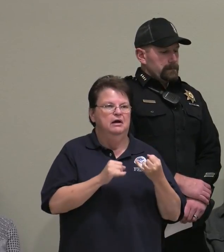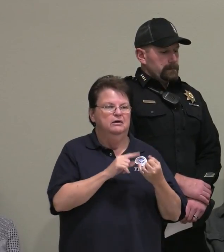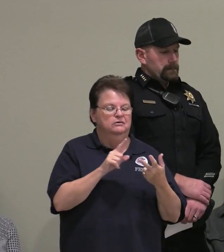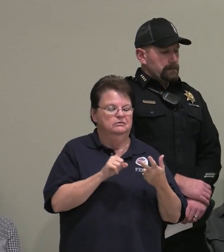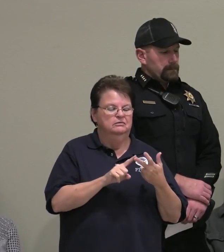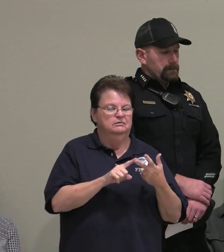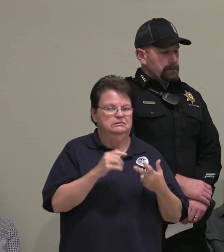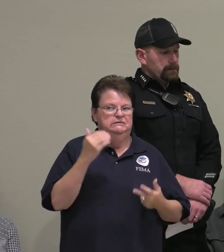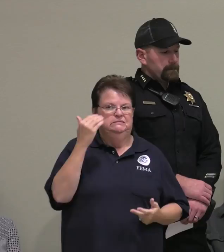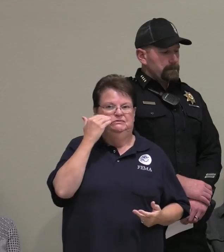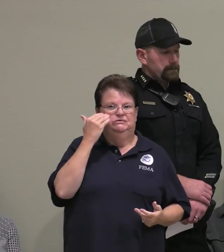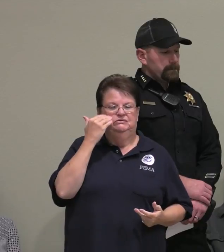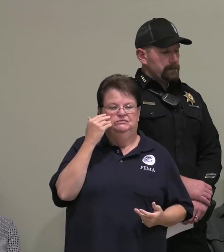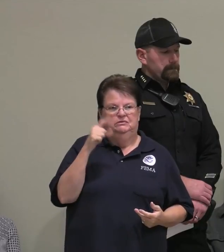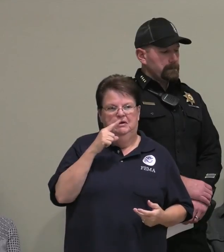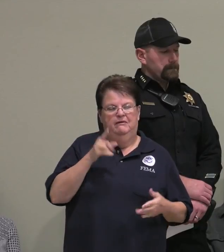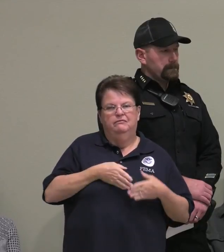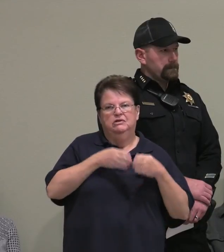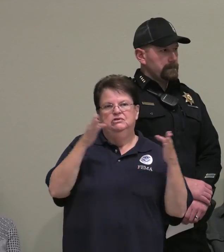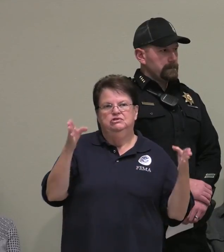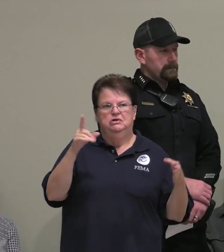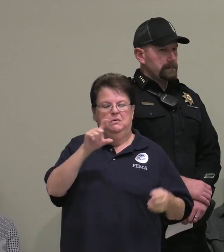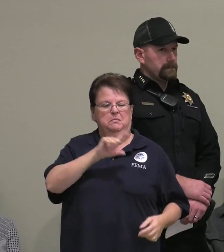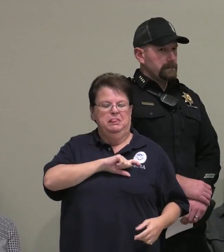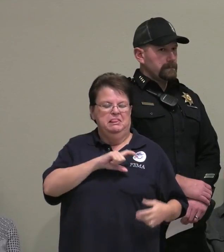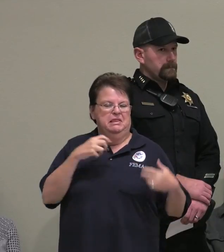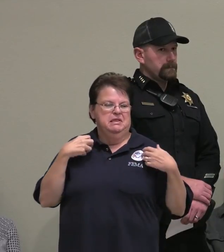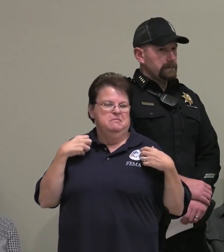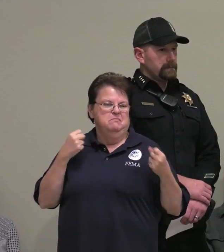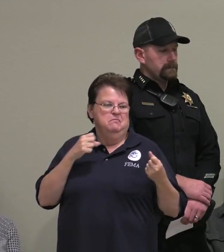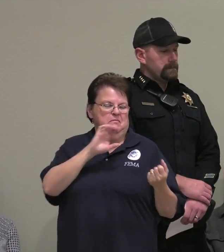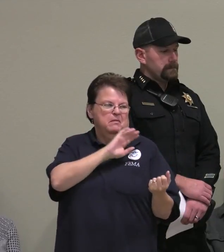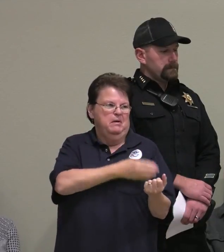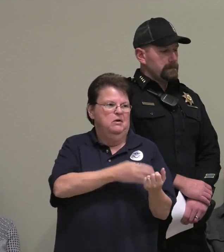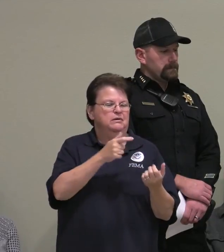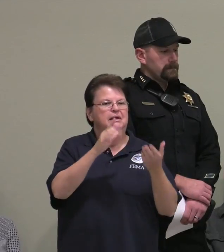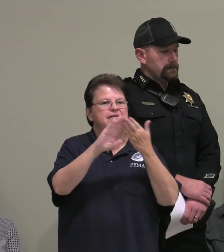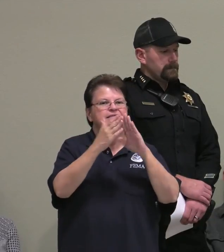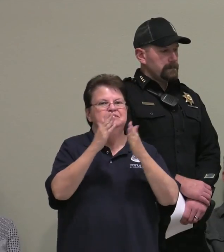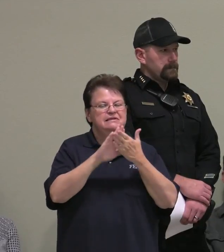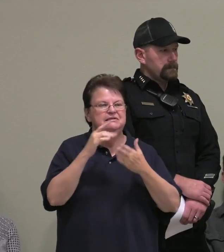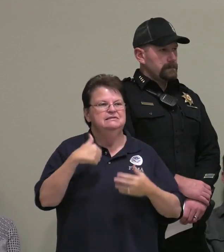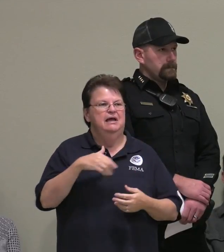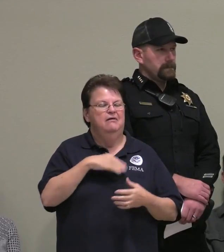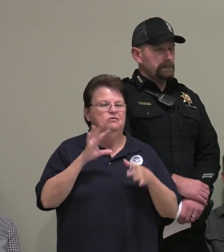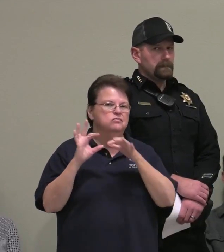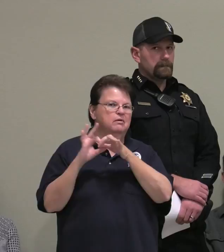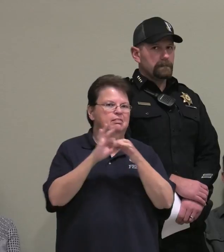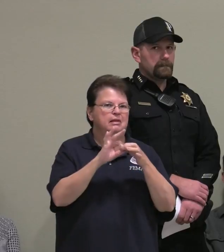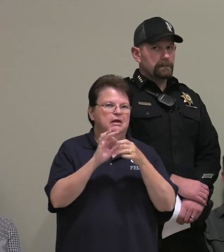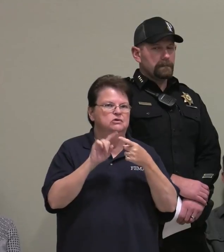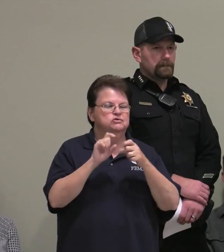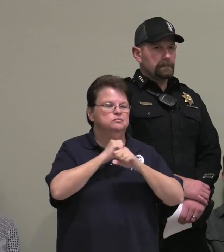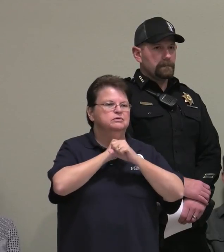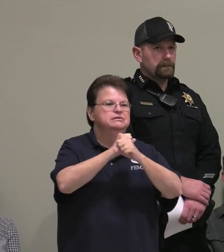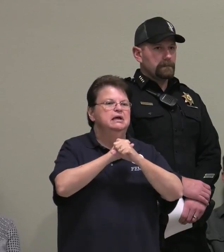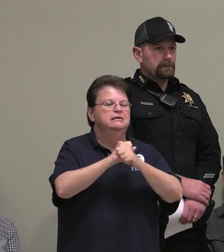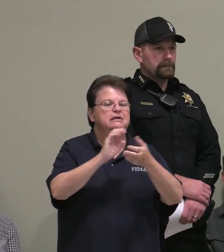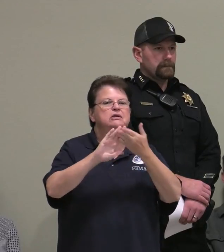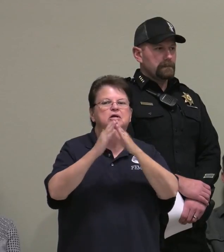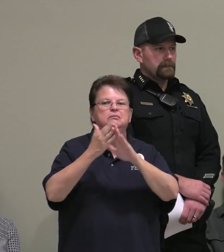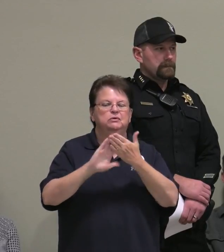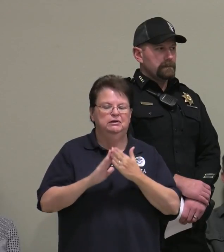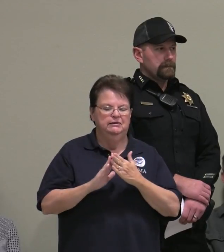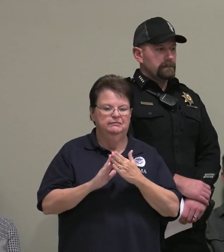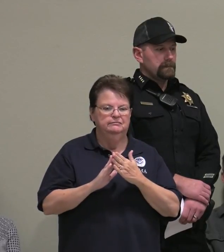is this notion or concept of this general police power that counties and cities have with regard to protecting their communities.